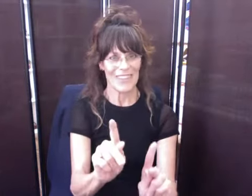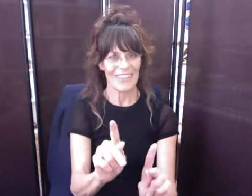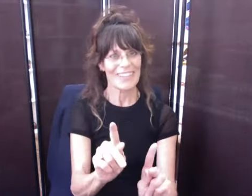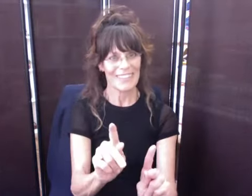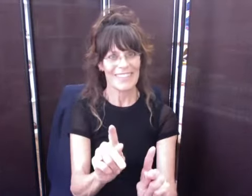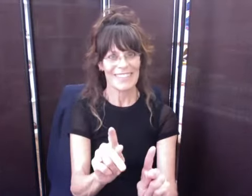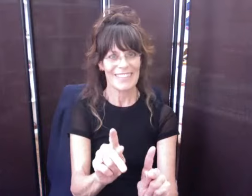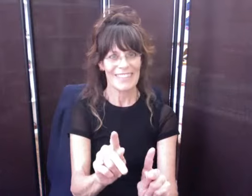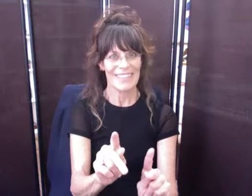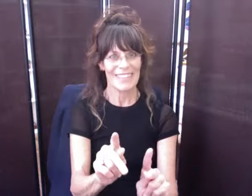hurt.